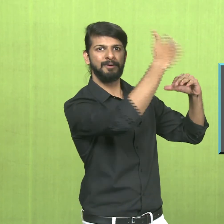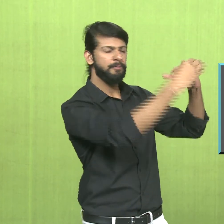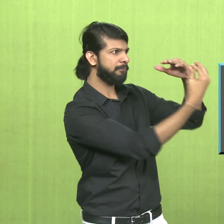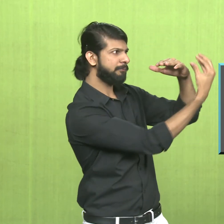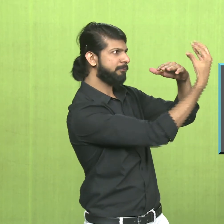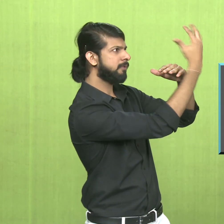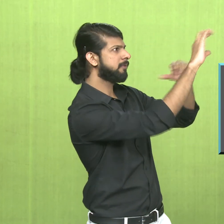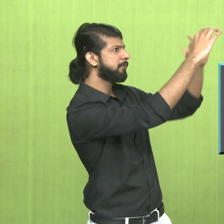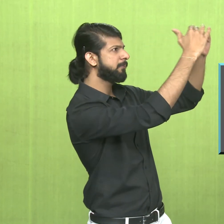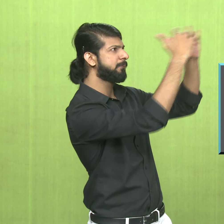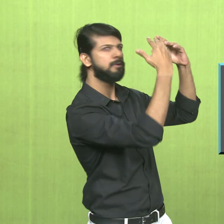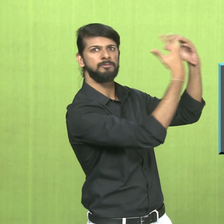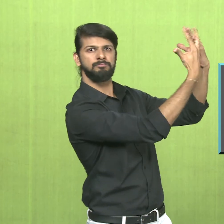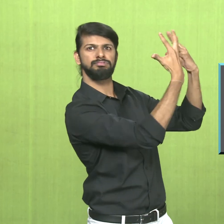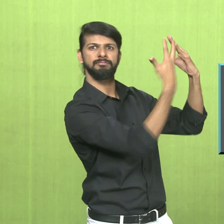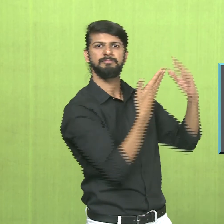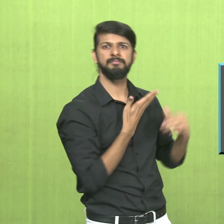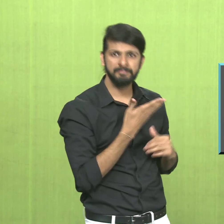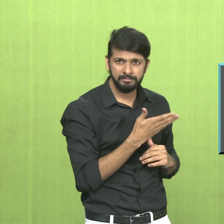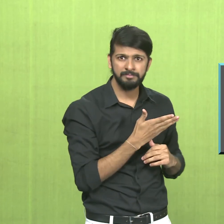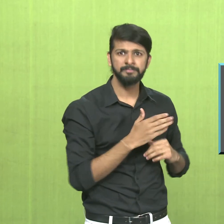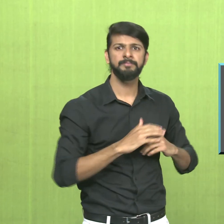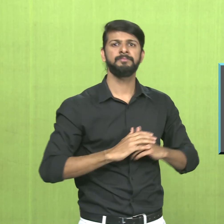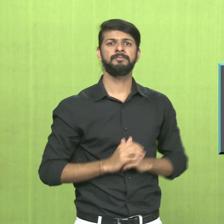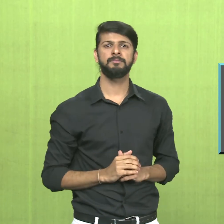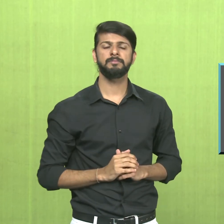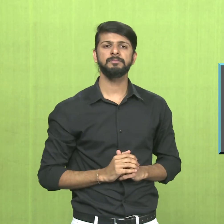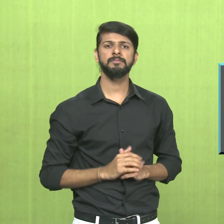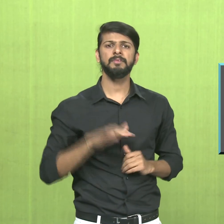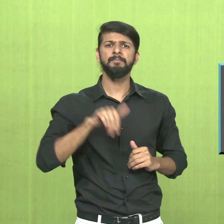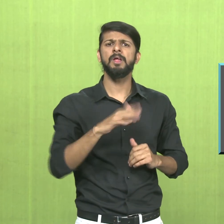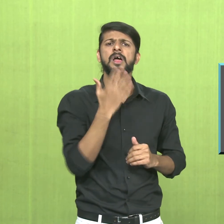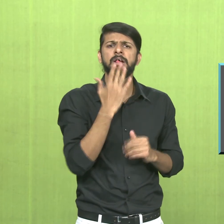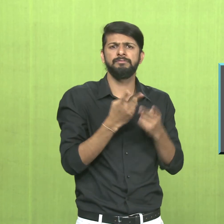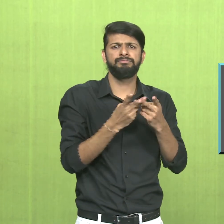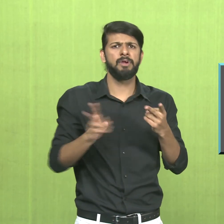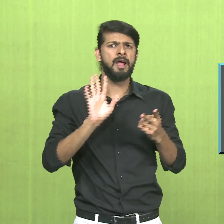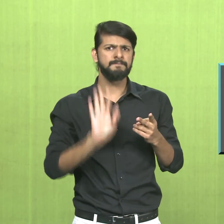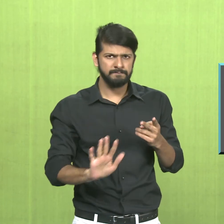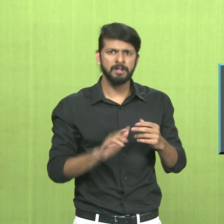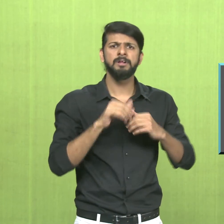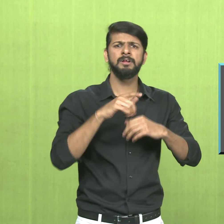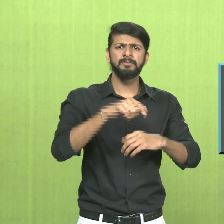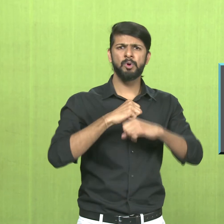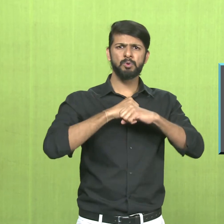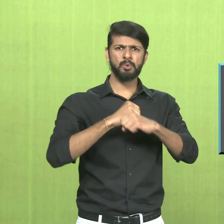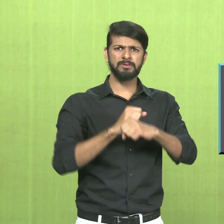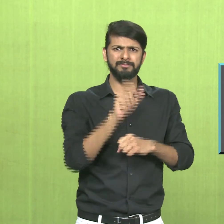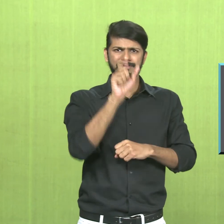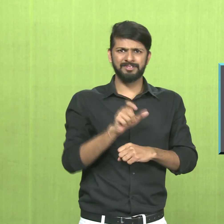On the hills you can see how orange and golden yellow have been used to show the sunlight. You